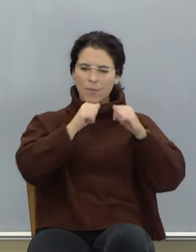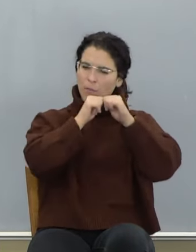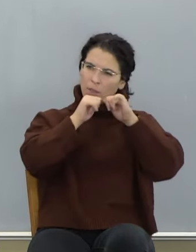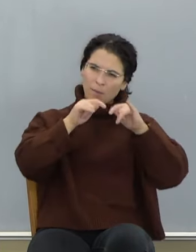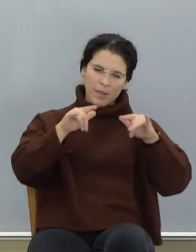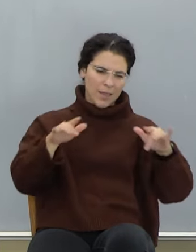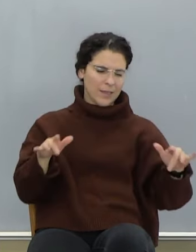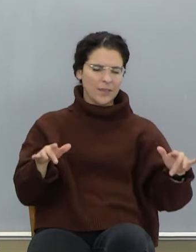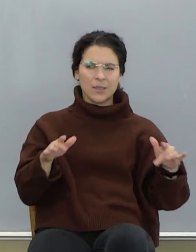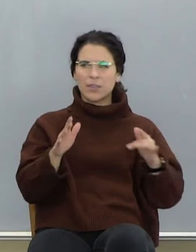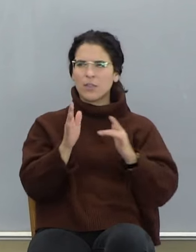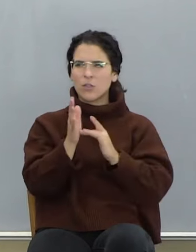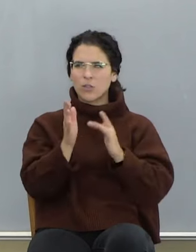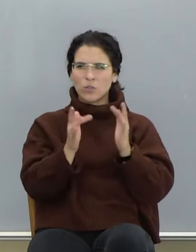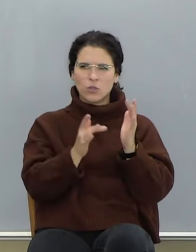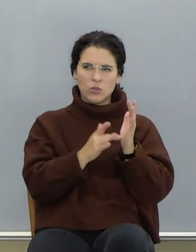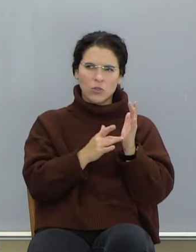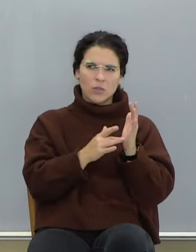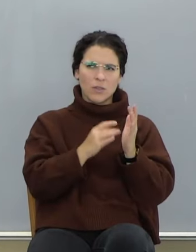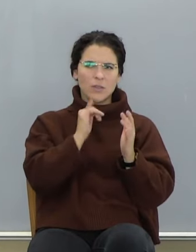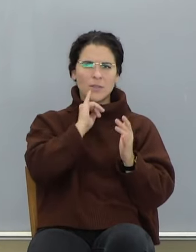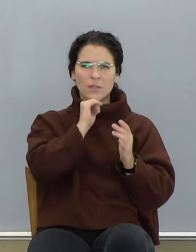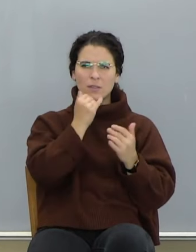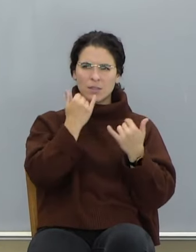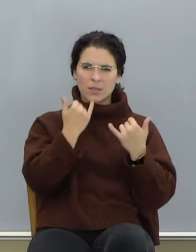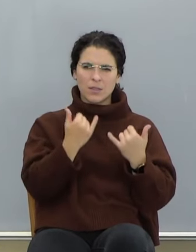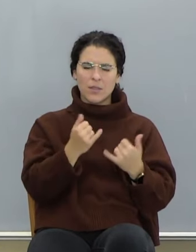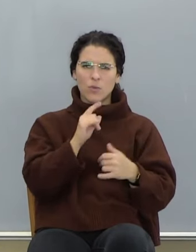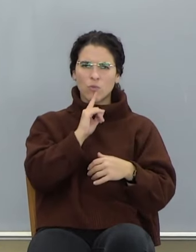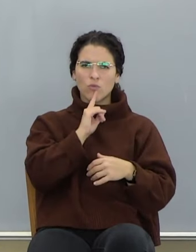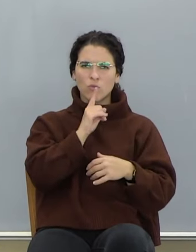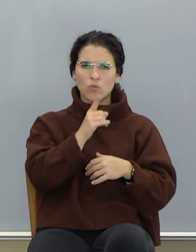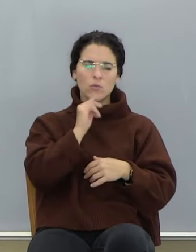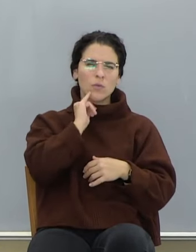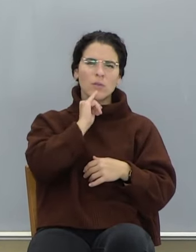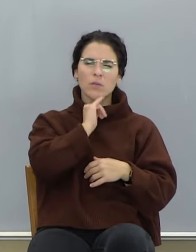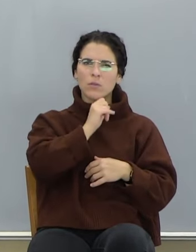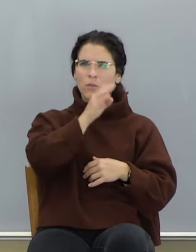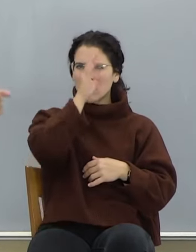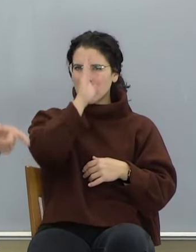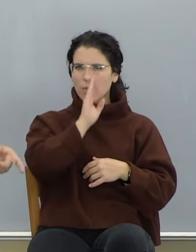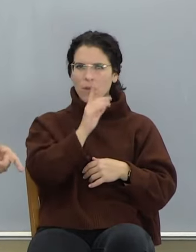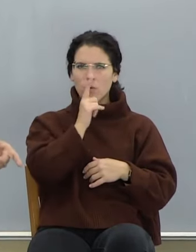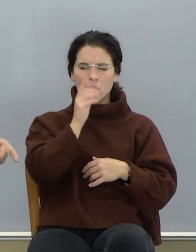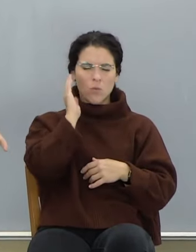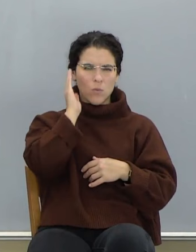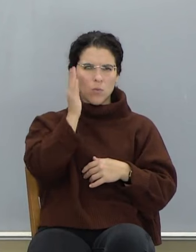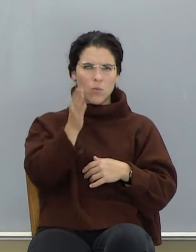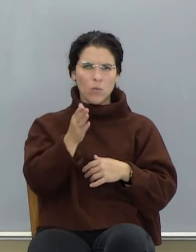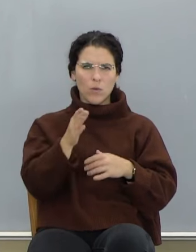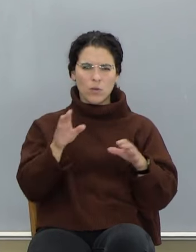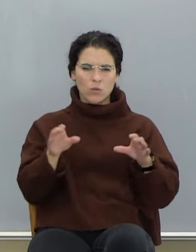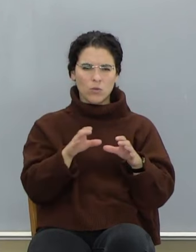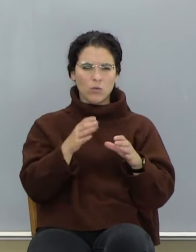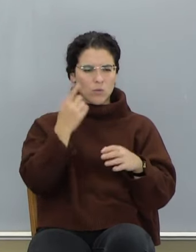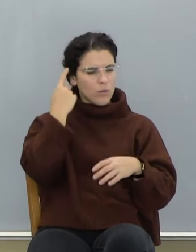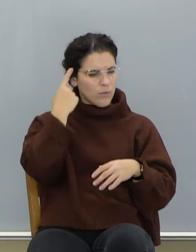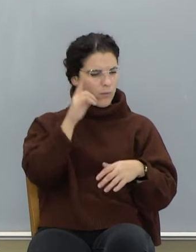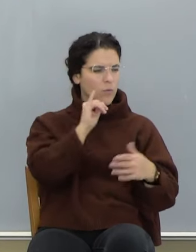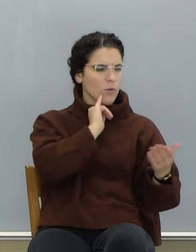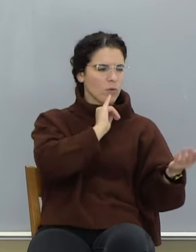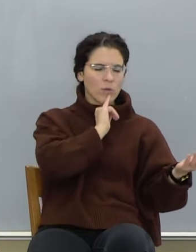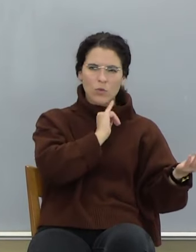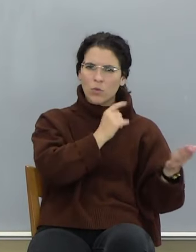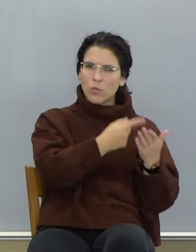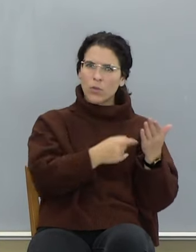blessing. Jesus is now the true Israel of God, who's going to do for Israel